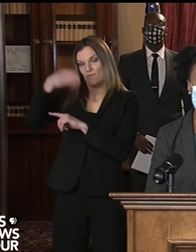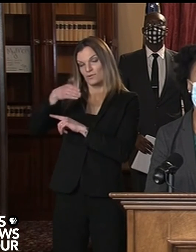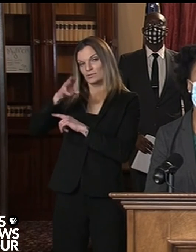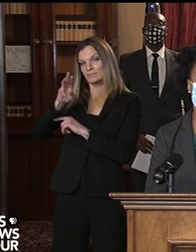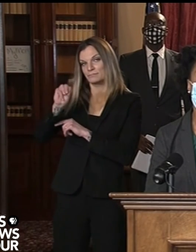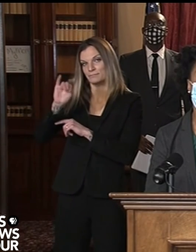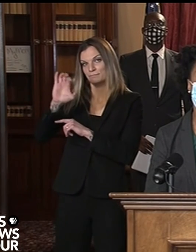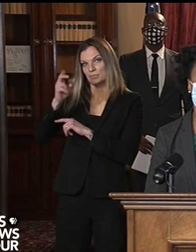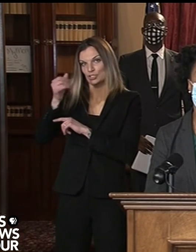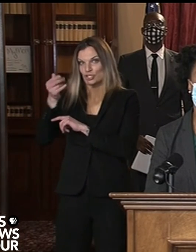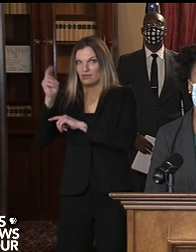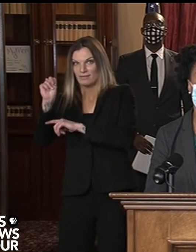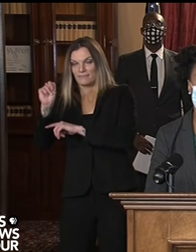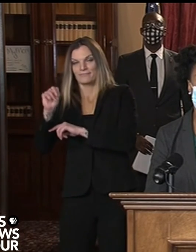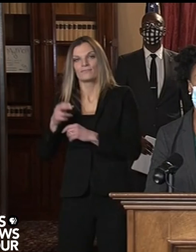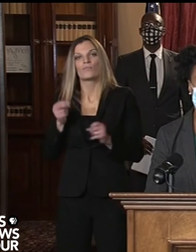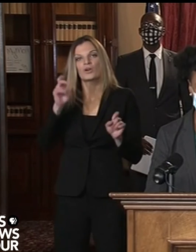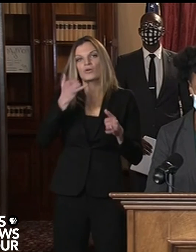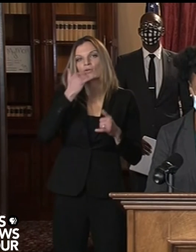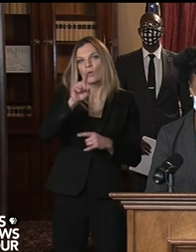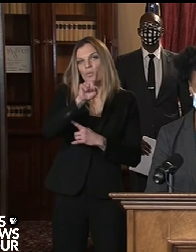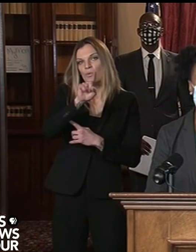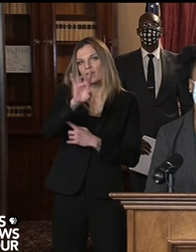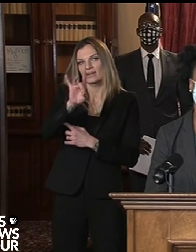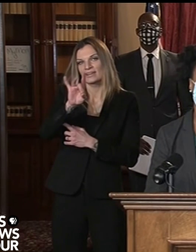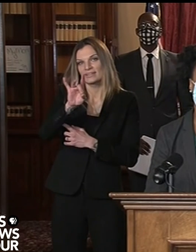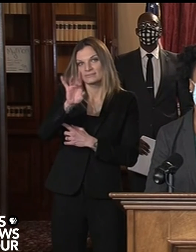getsetup.io/Michigan, or you can call